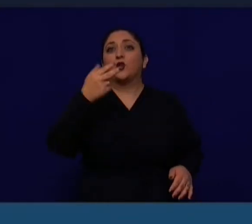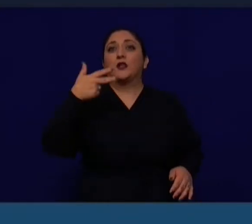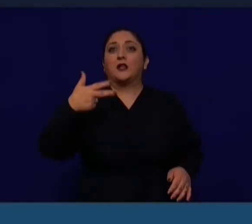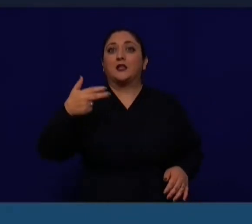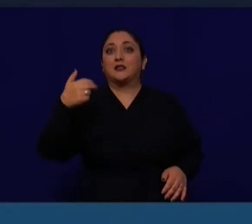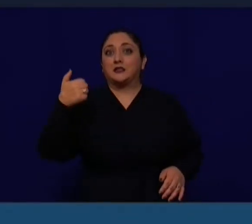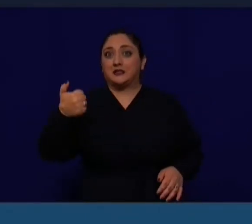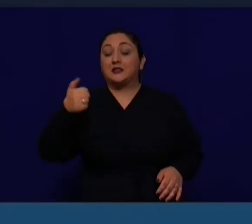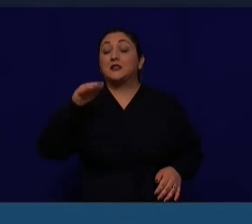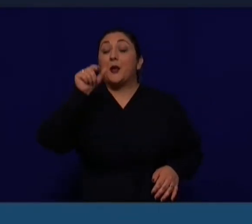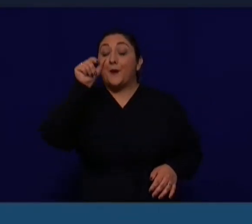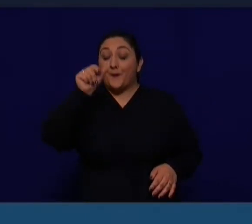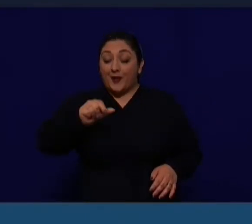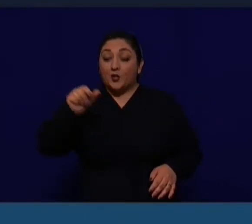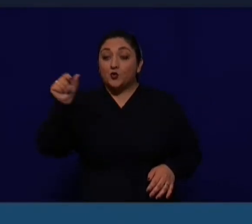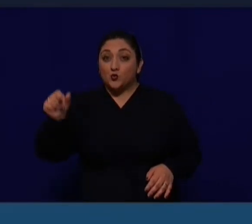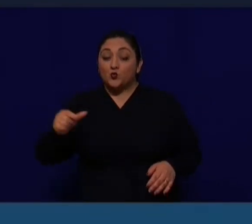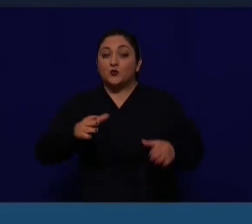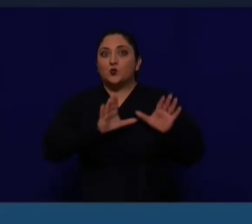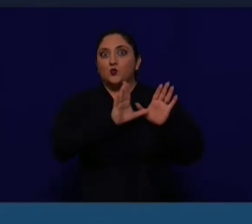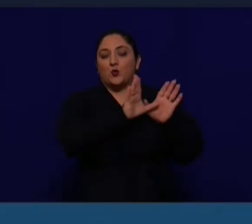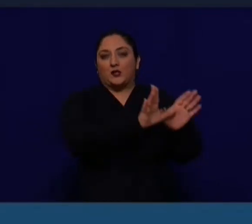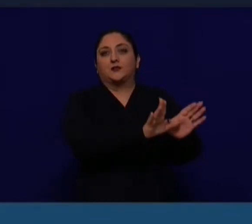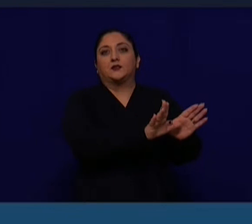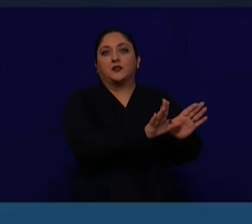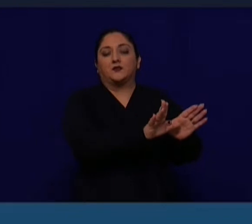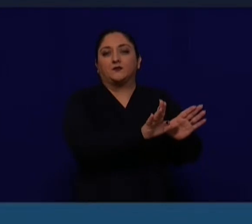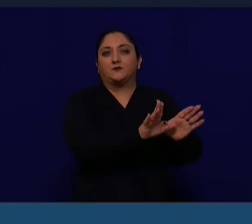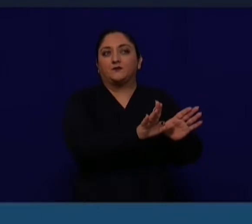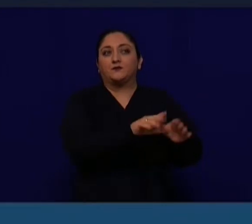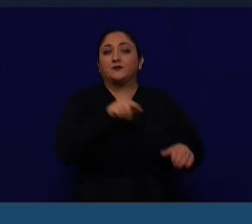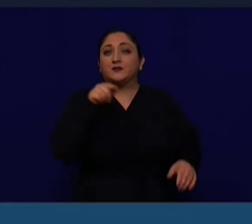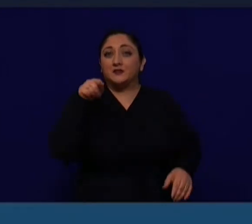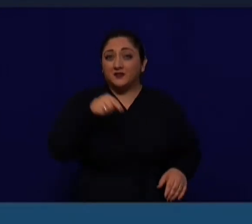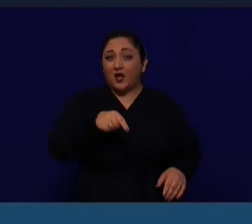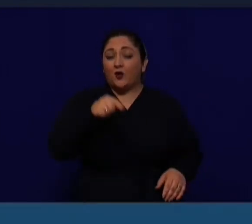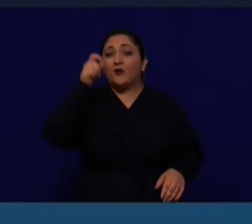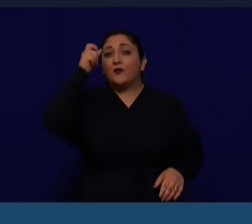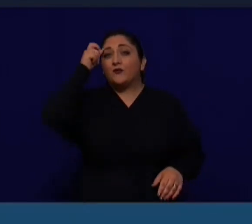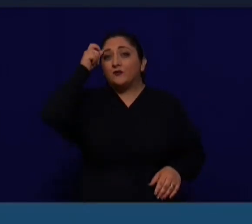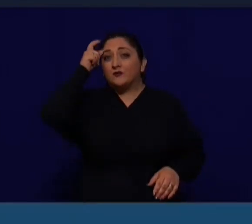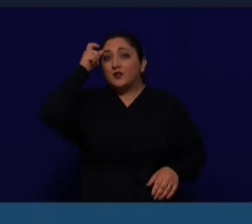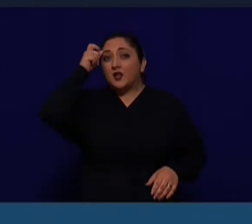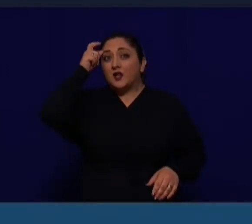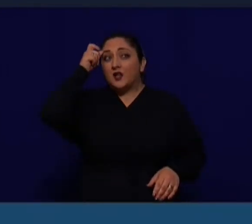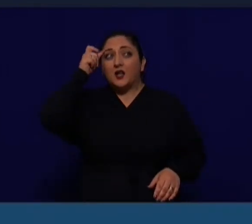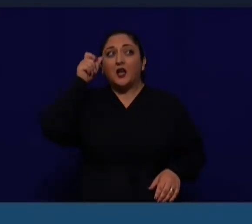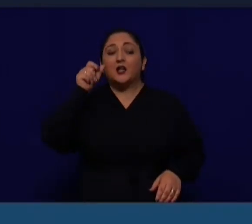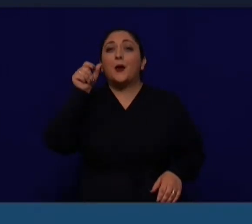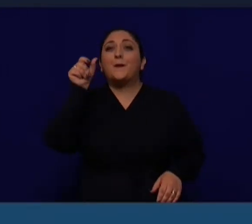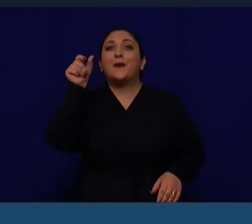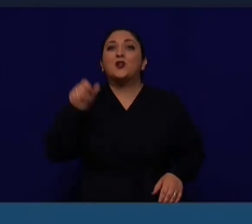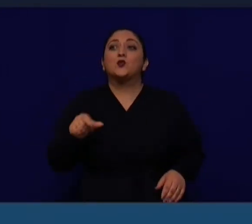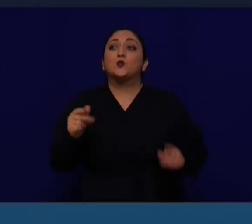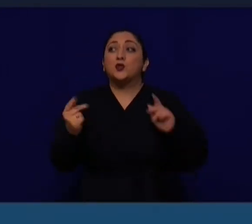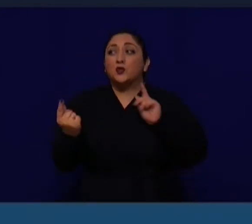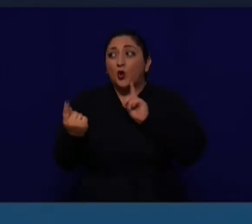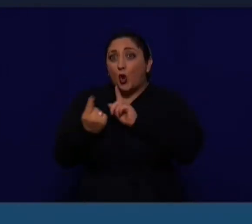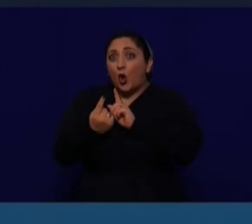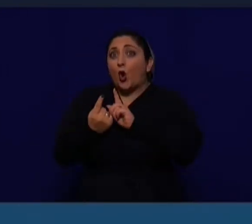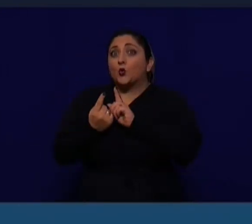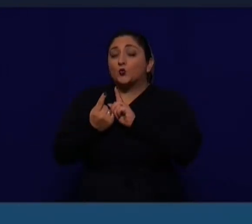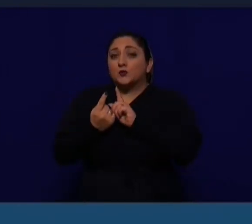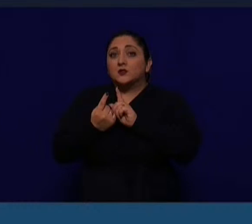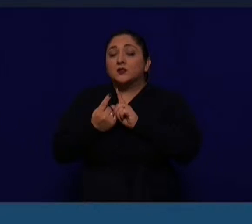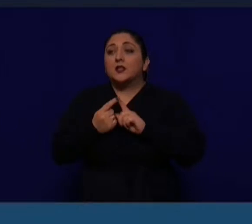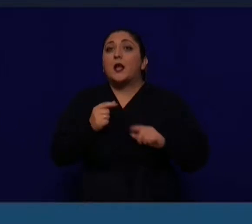7,486 persons li huma fil-kwarantina. Dawn ftakar li huma persuni li huma close contact ta' persuni li jkunu